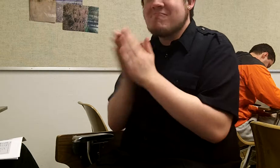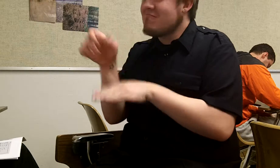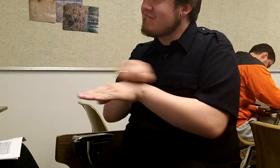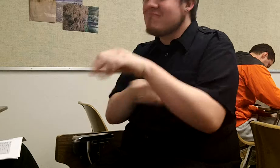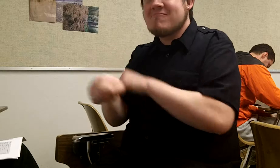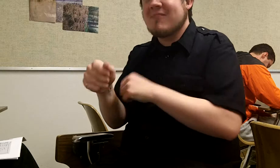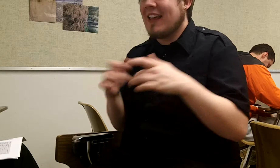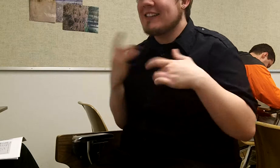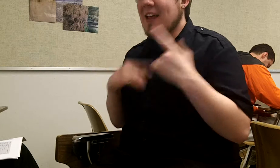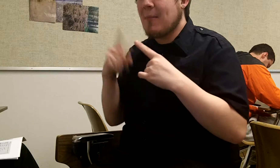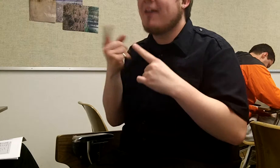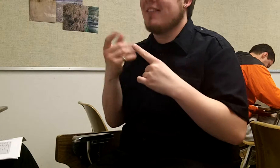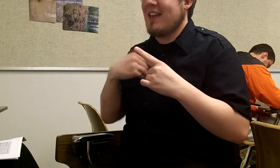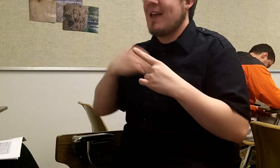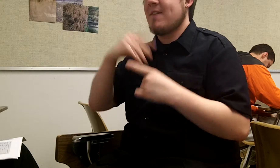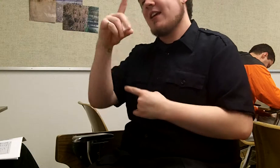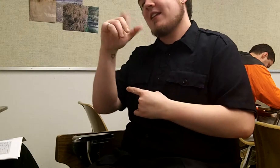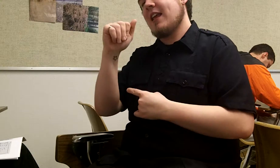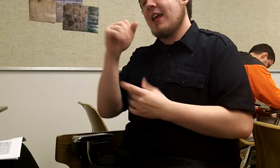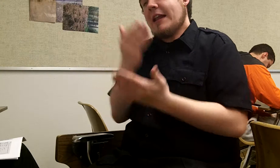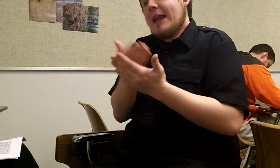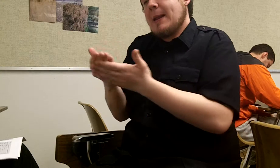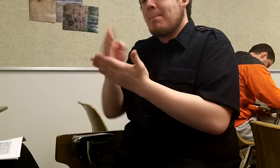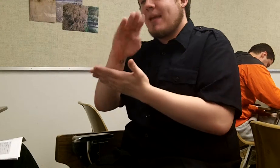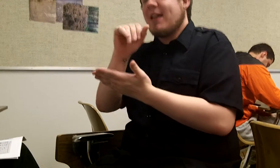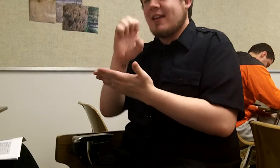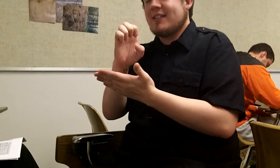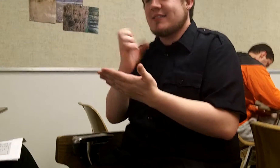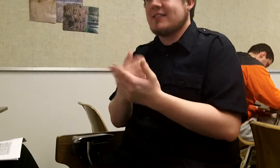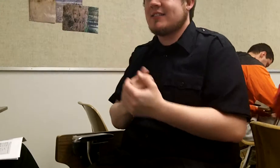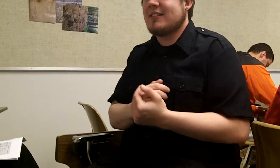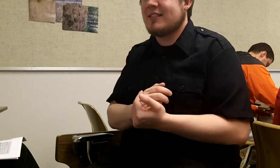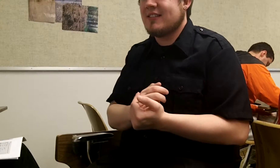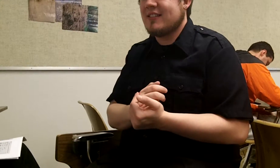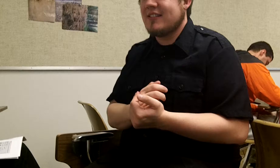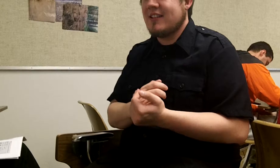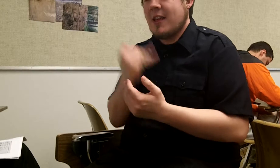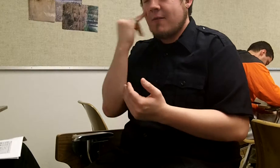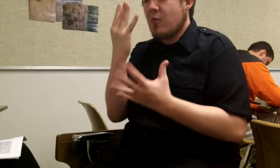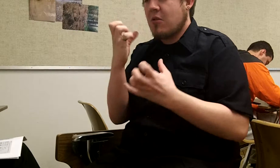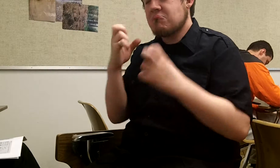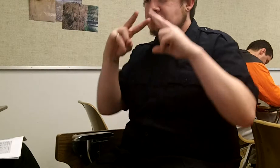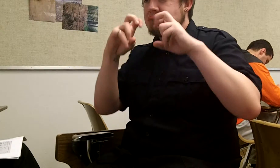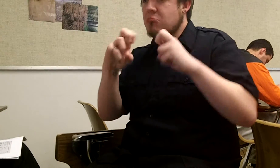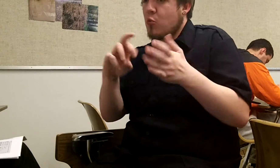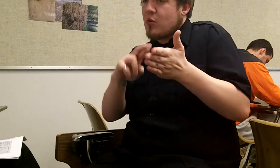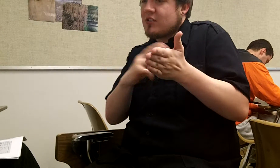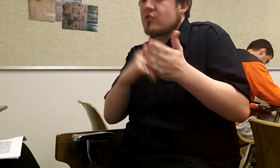database where you can check out all the different Wnt genes in different organisms and what they do and how they're related, which I will